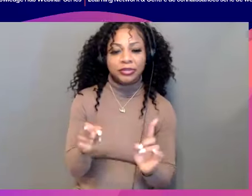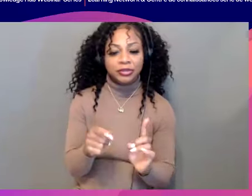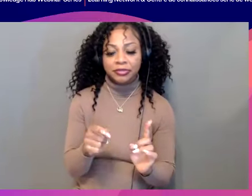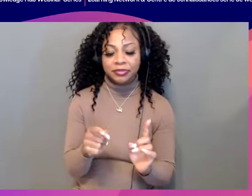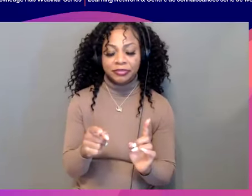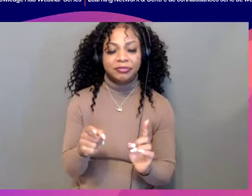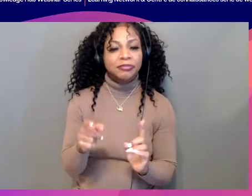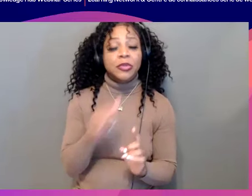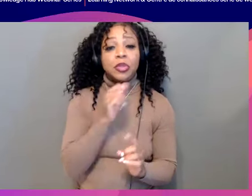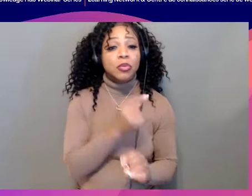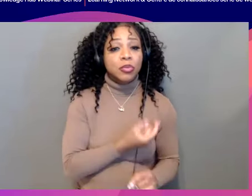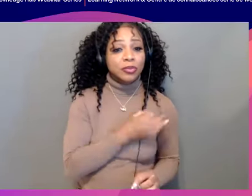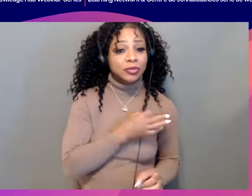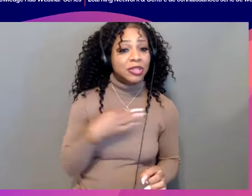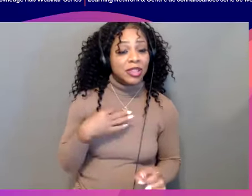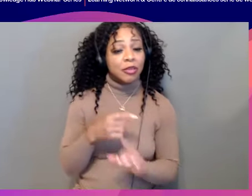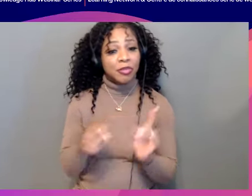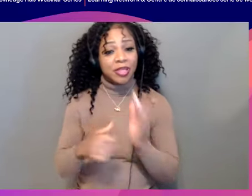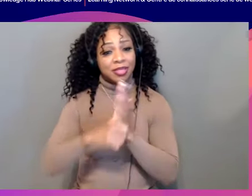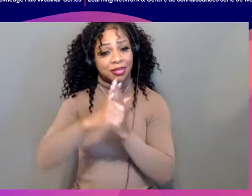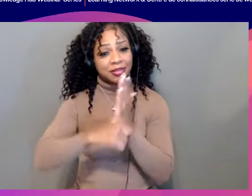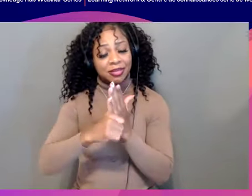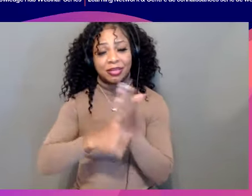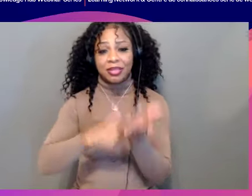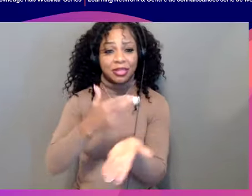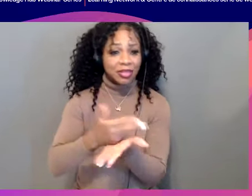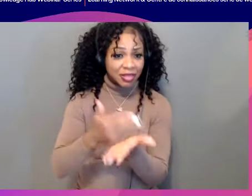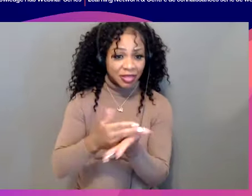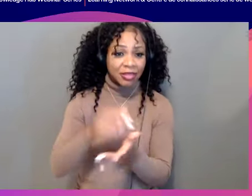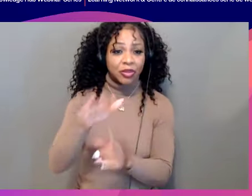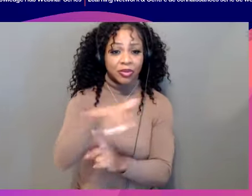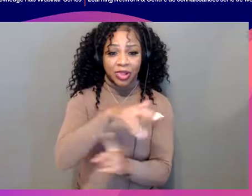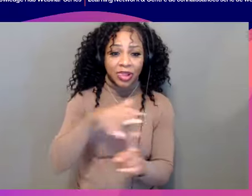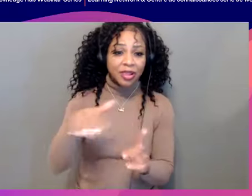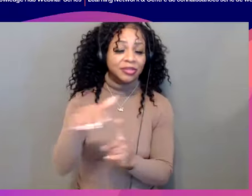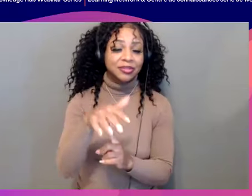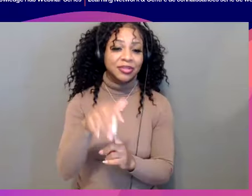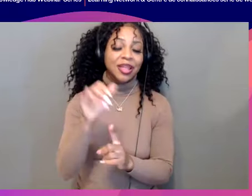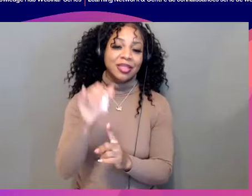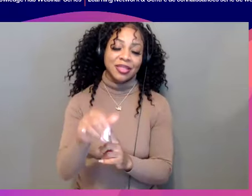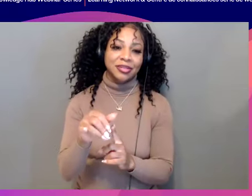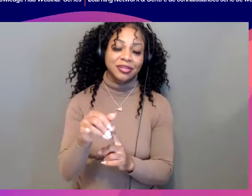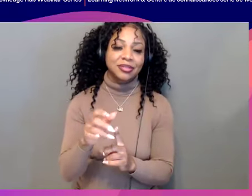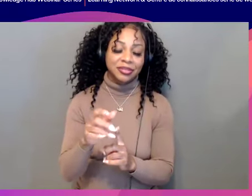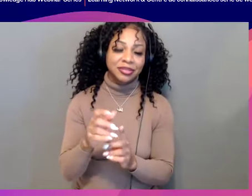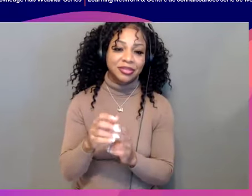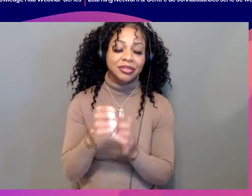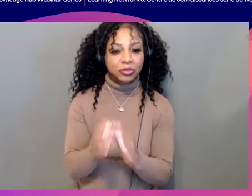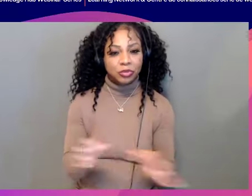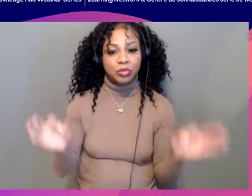employees, but also in your materials and in your spaces. Like that is a big takeaway for